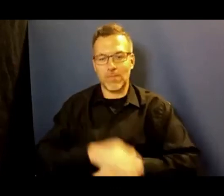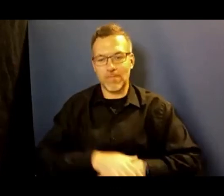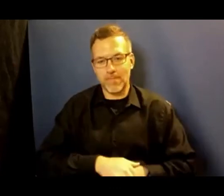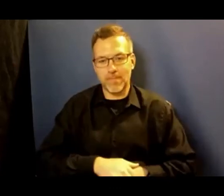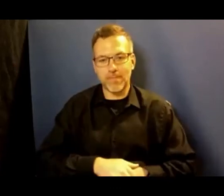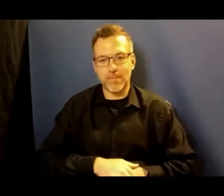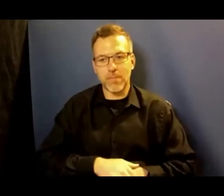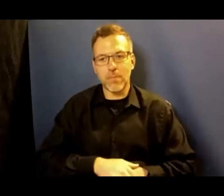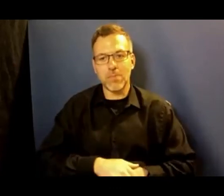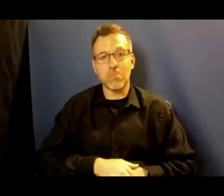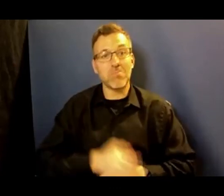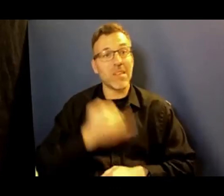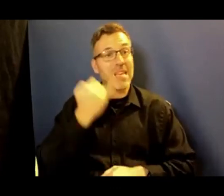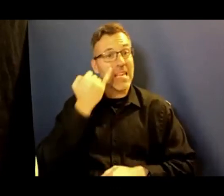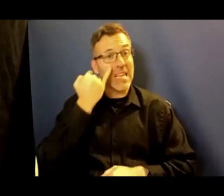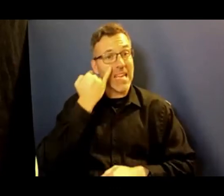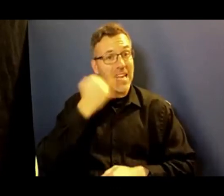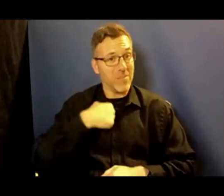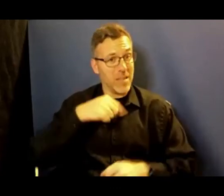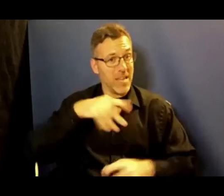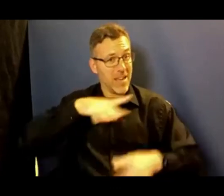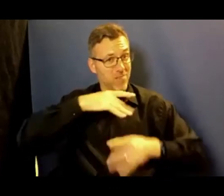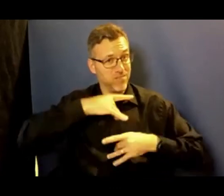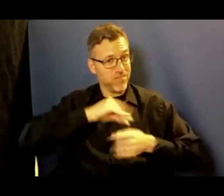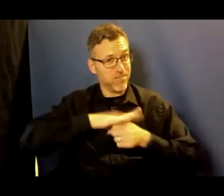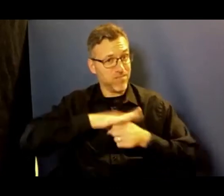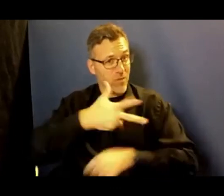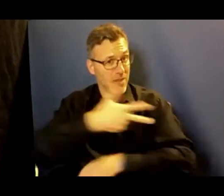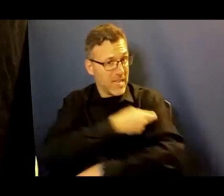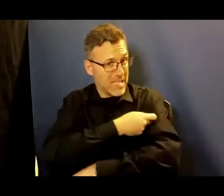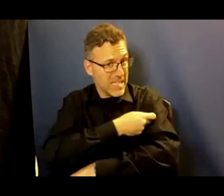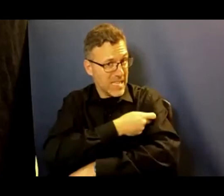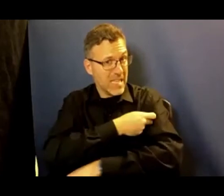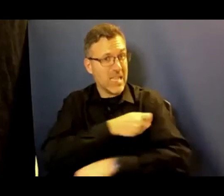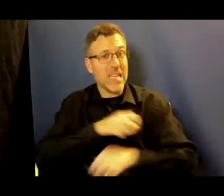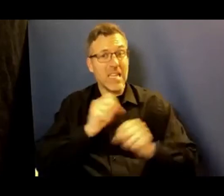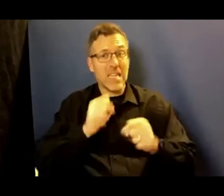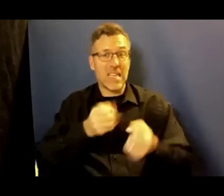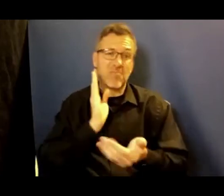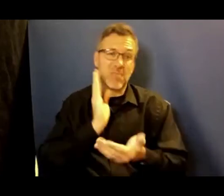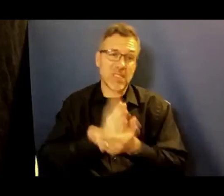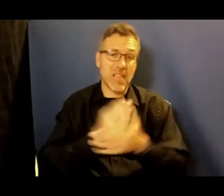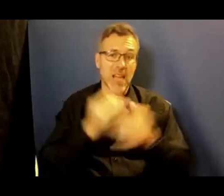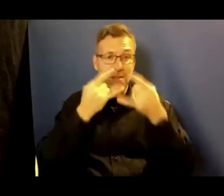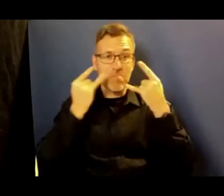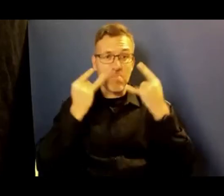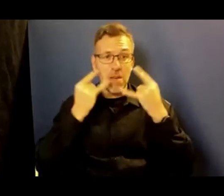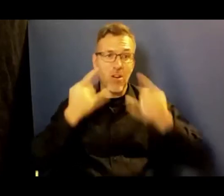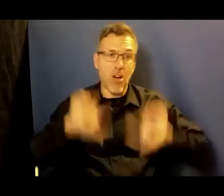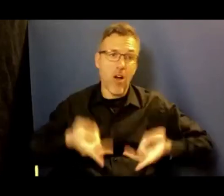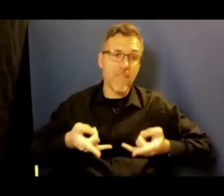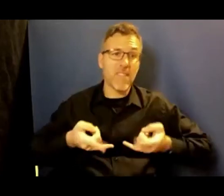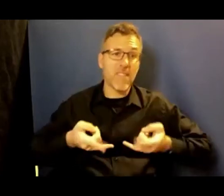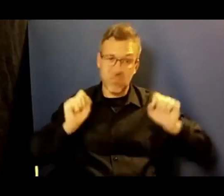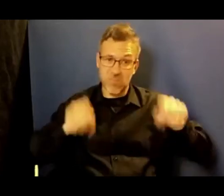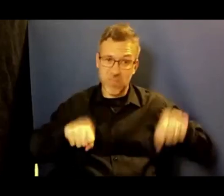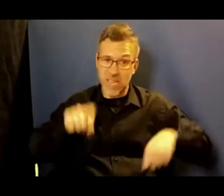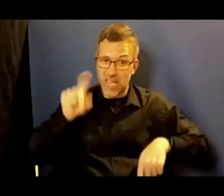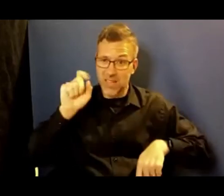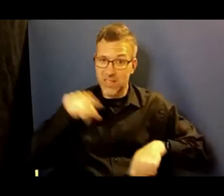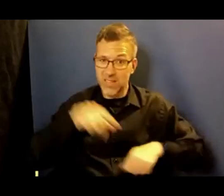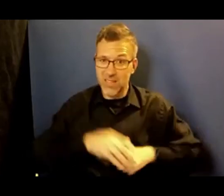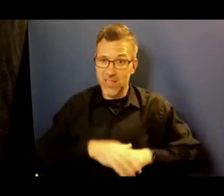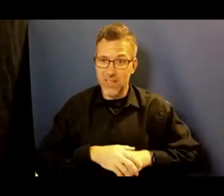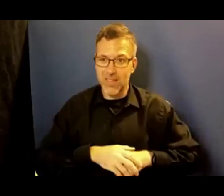If I have had the COVID-19 vaccine, can I stop wearing my mask and taking any other precautions? Yeah, I